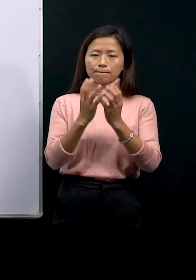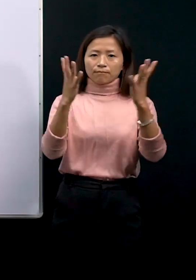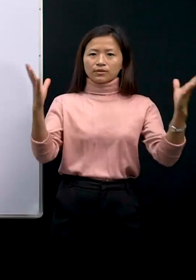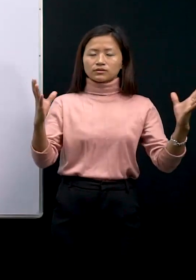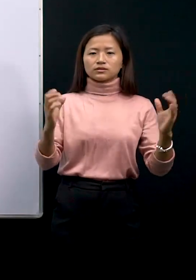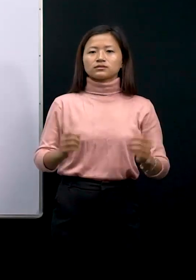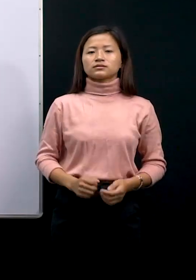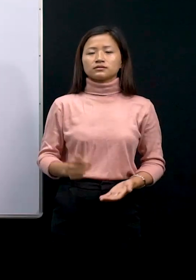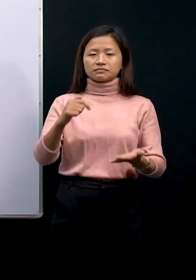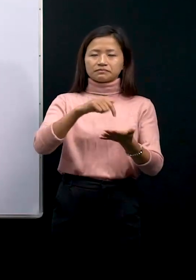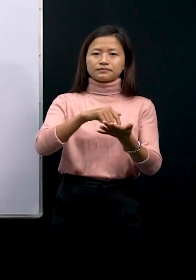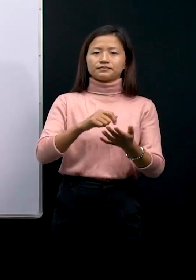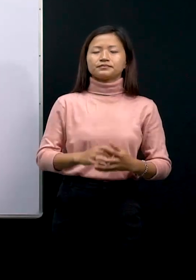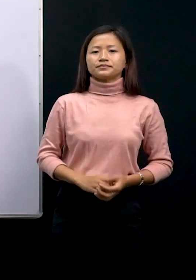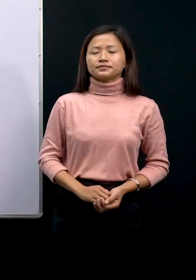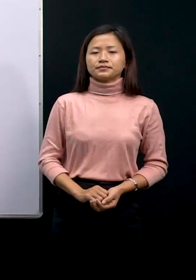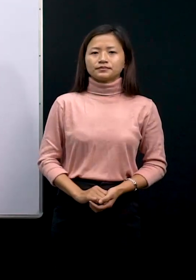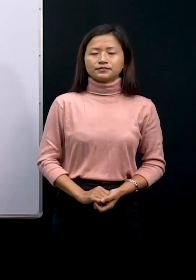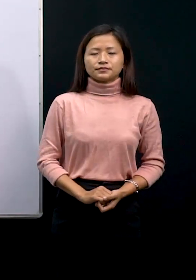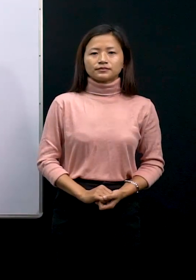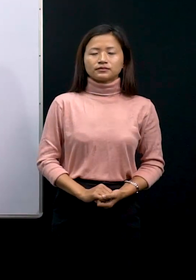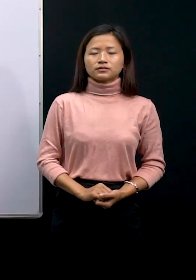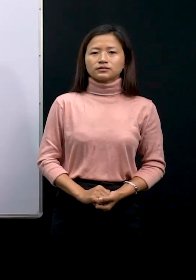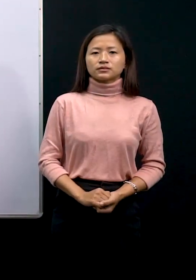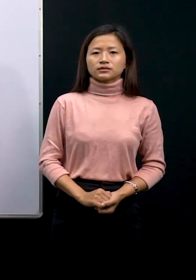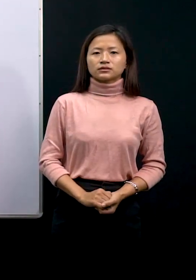the numerous examples.